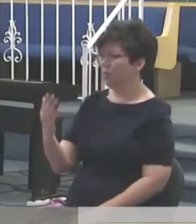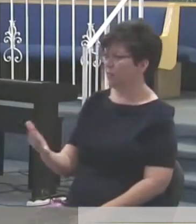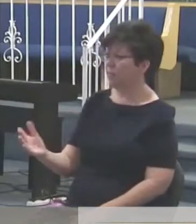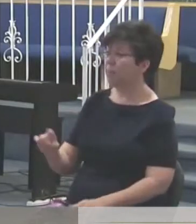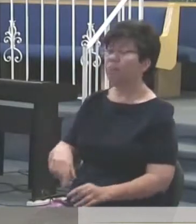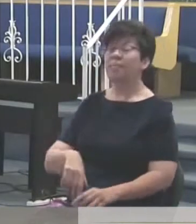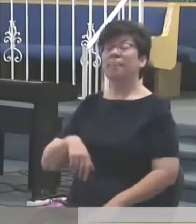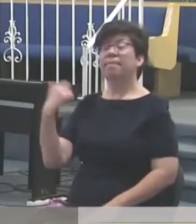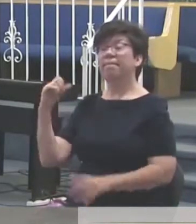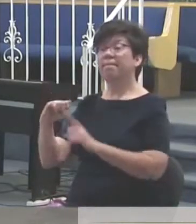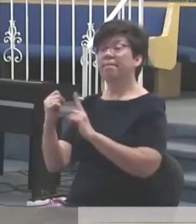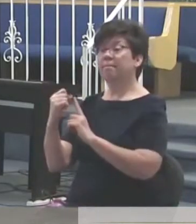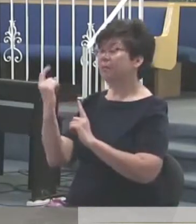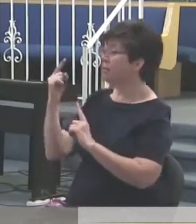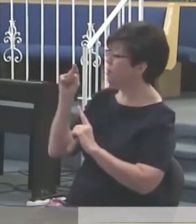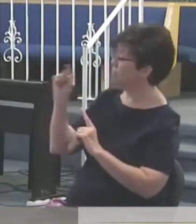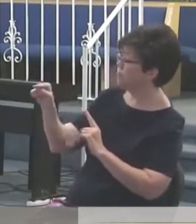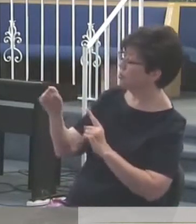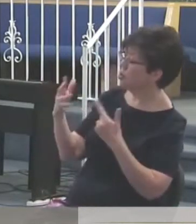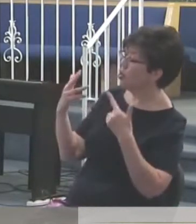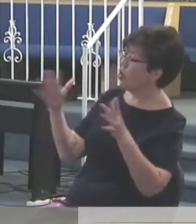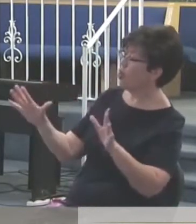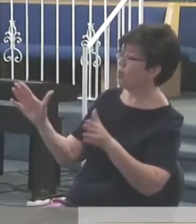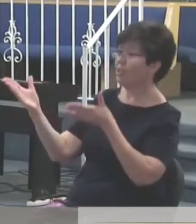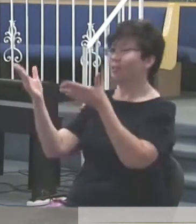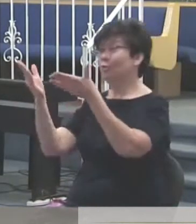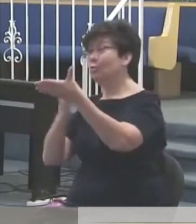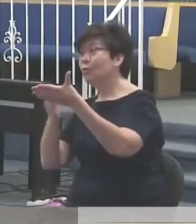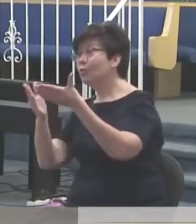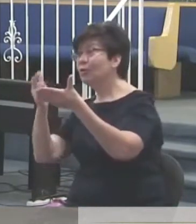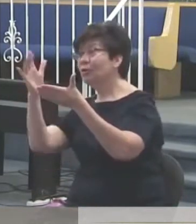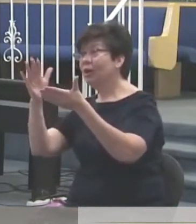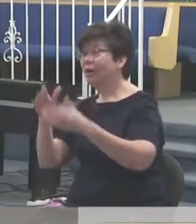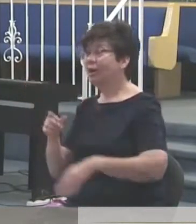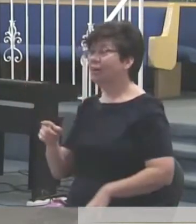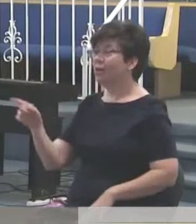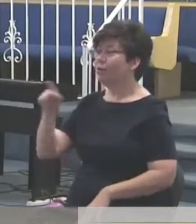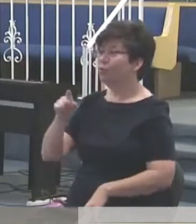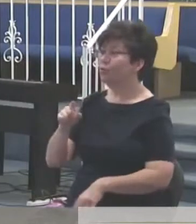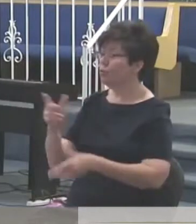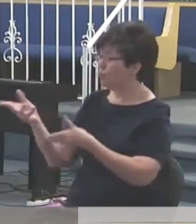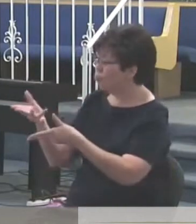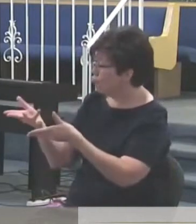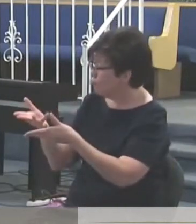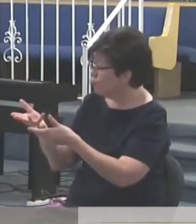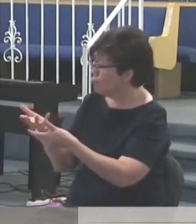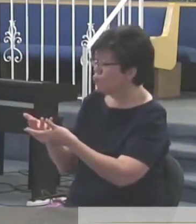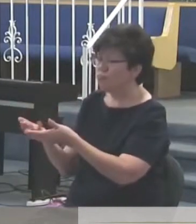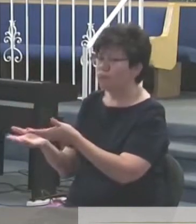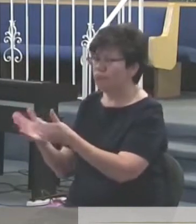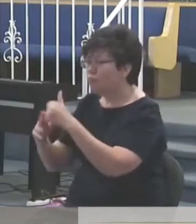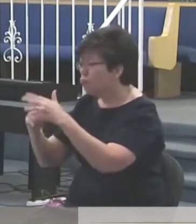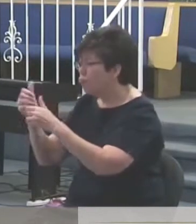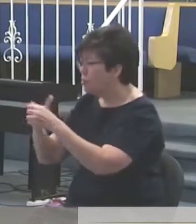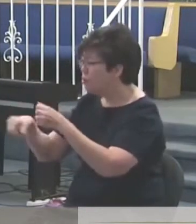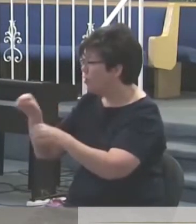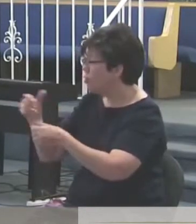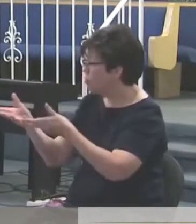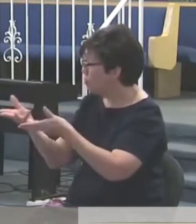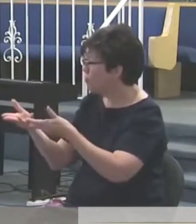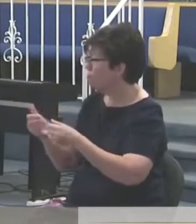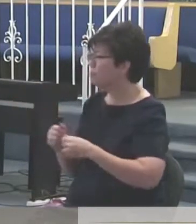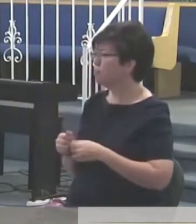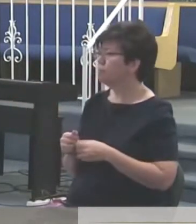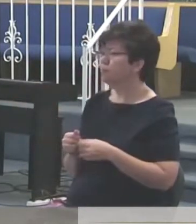It's another thing when someone already serves God and you all are encouraging each other in your walk with God.